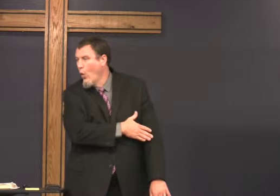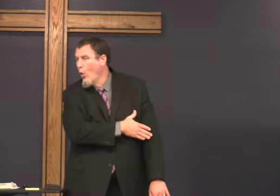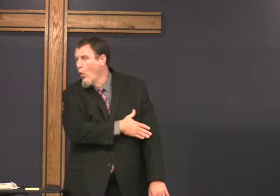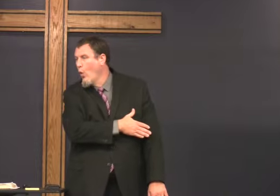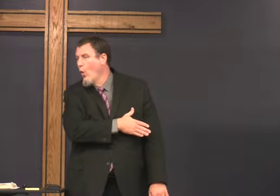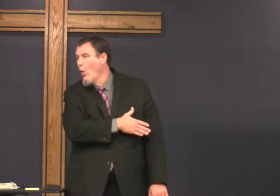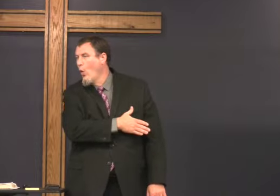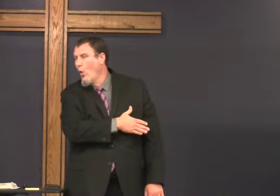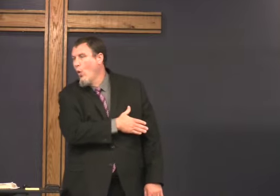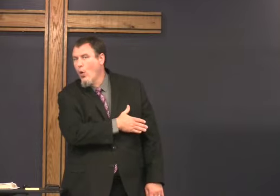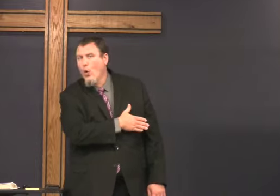Slow.